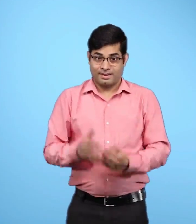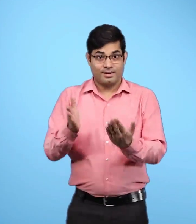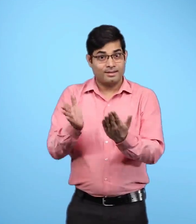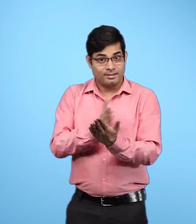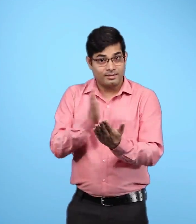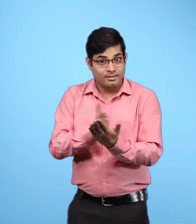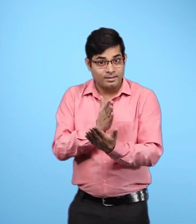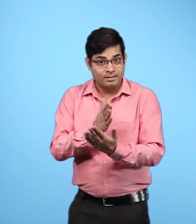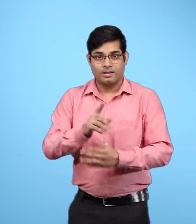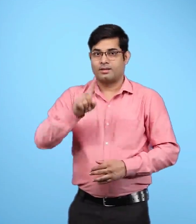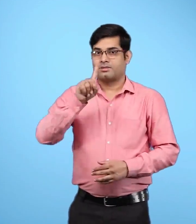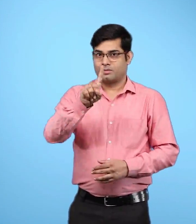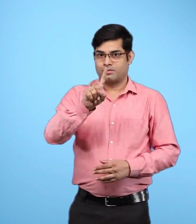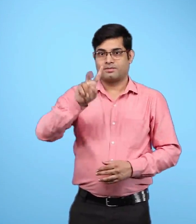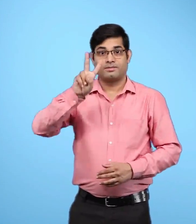Page 125.